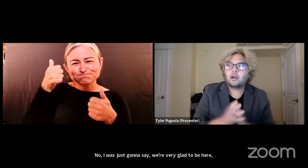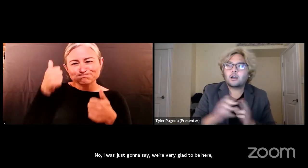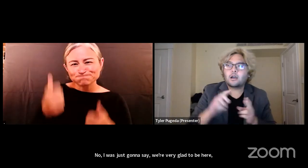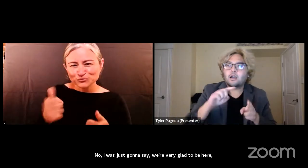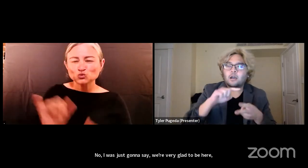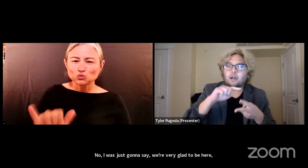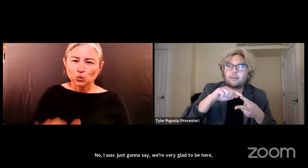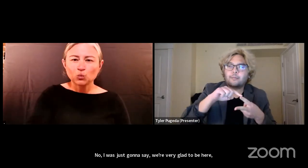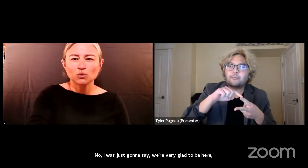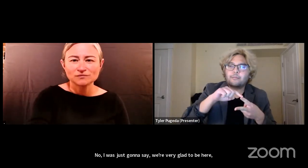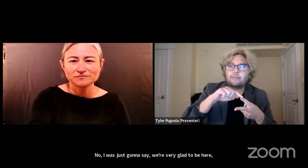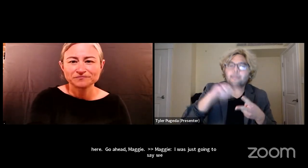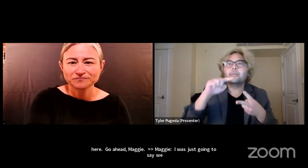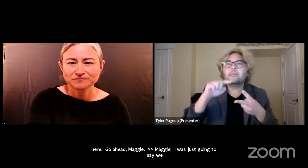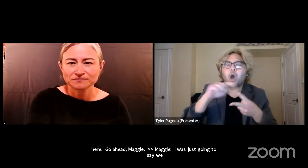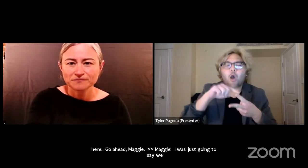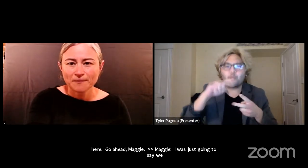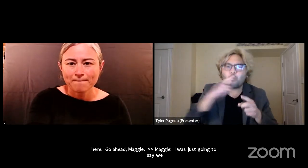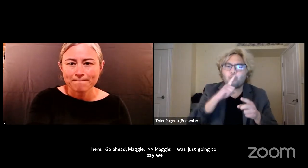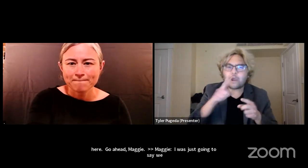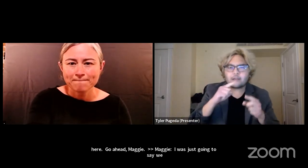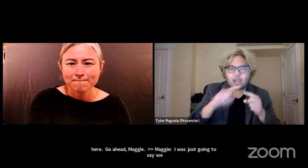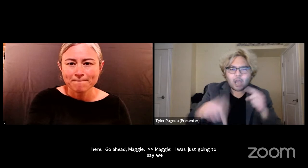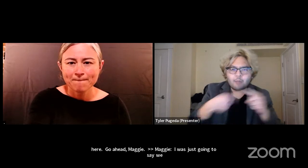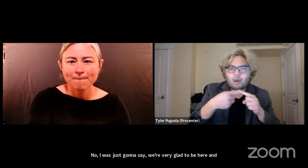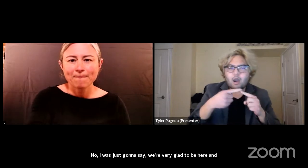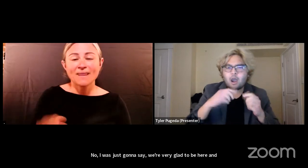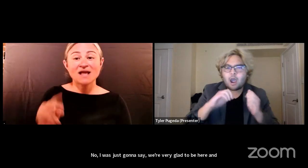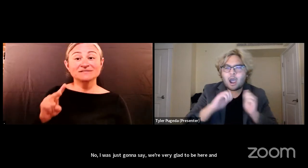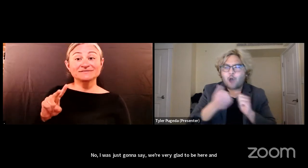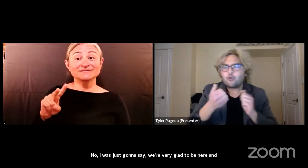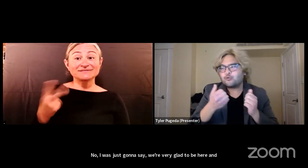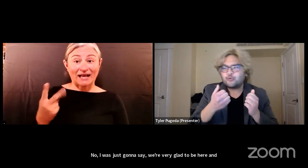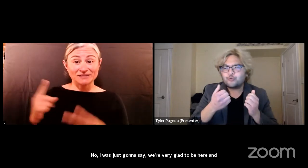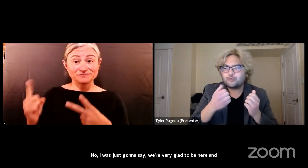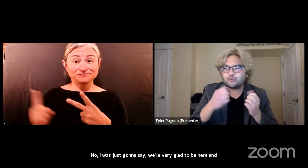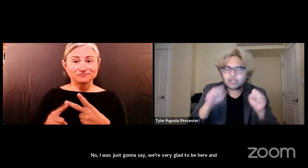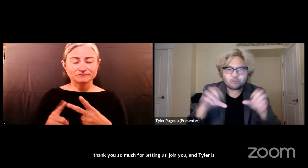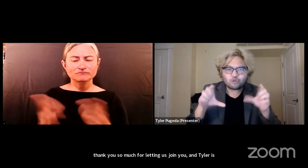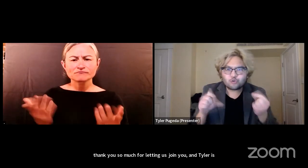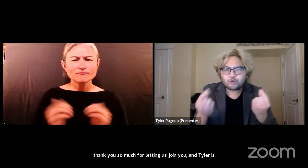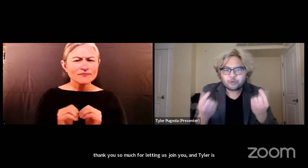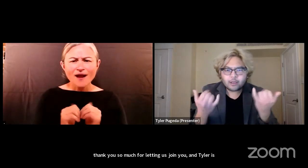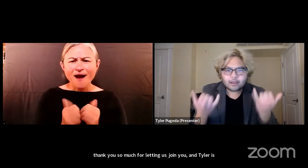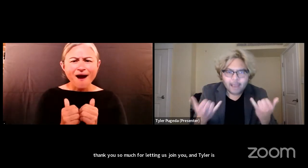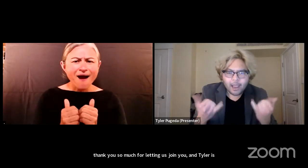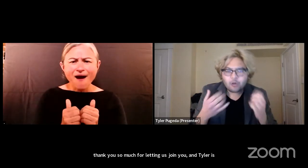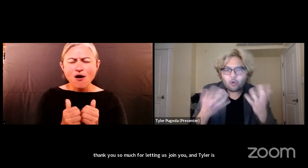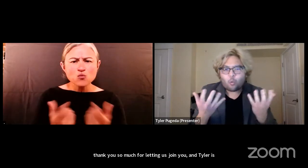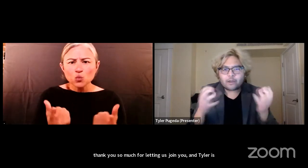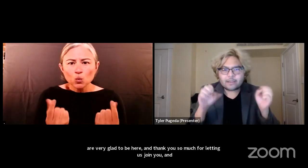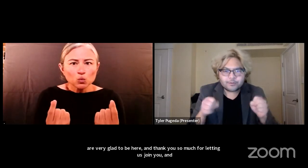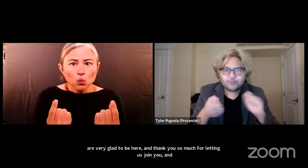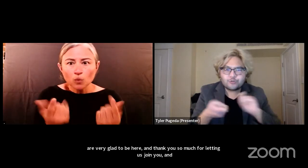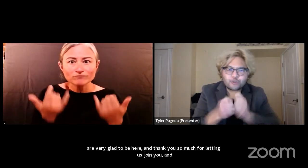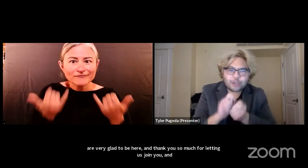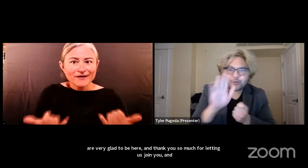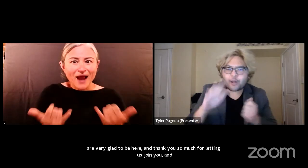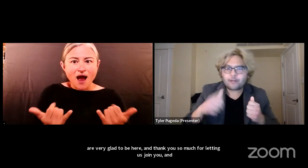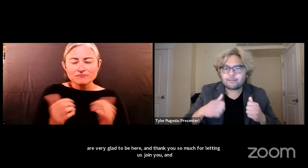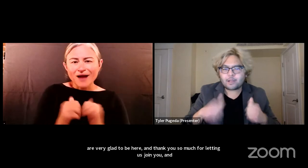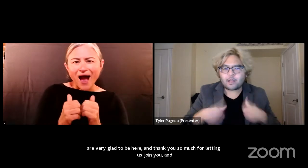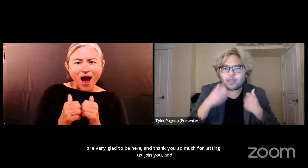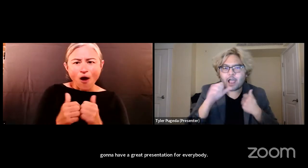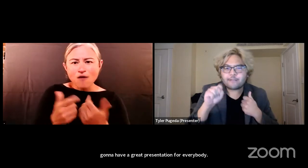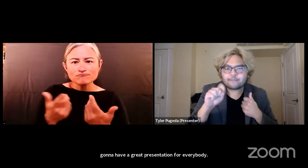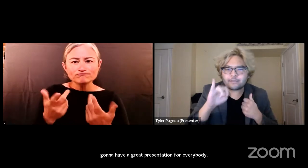We're also going to talk a little bit about dementia as well. And actually the first PowerPoint is about how we deal